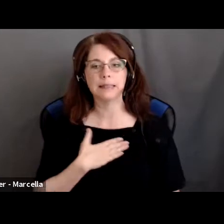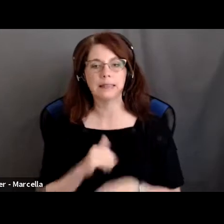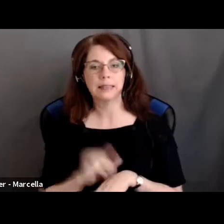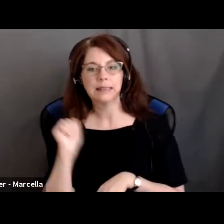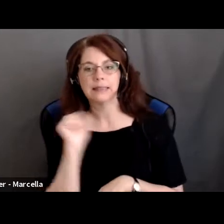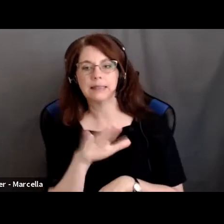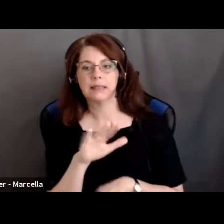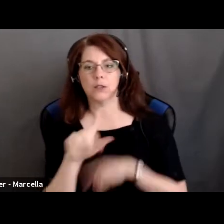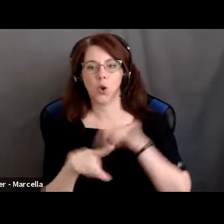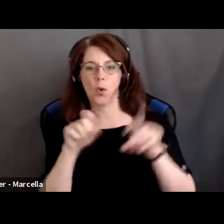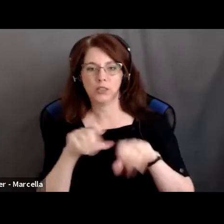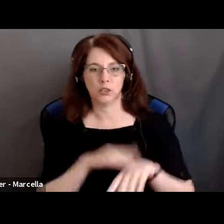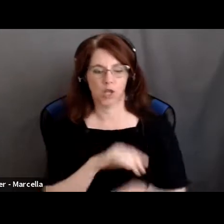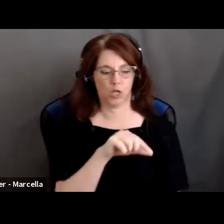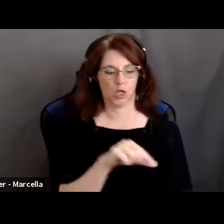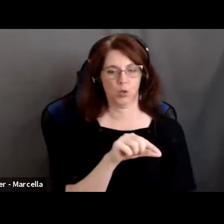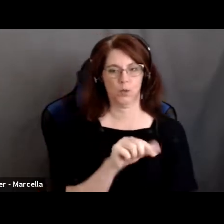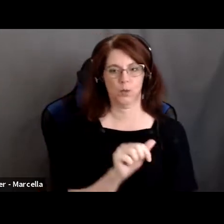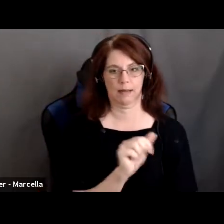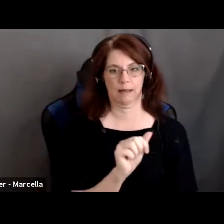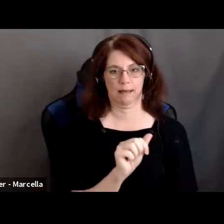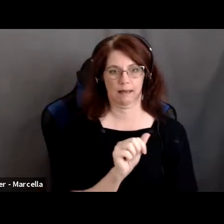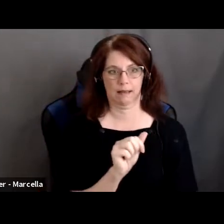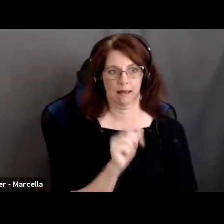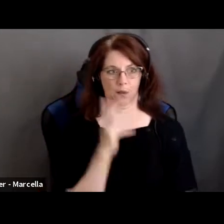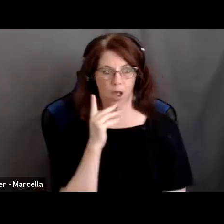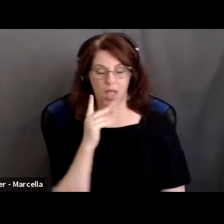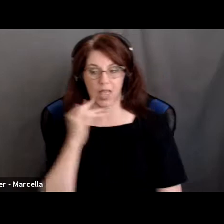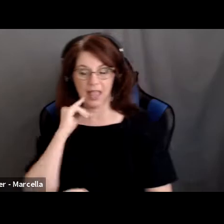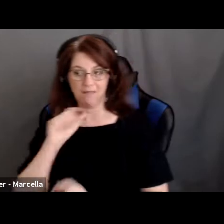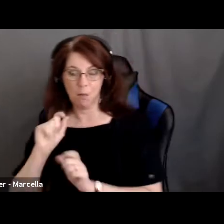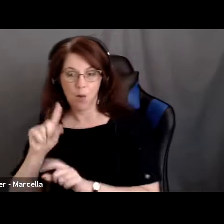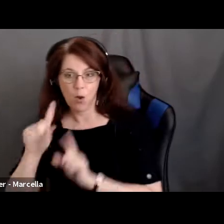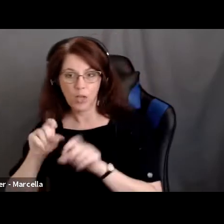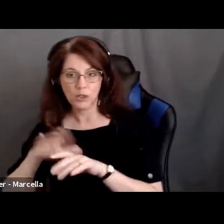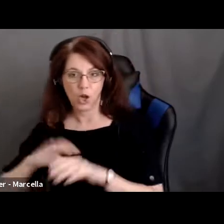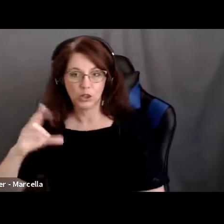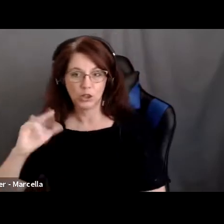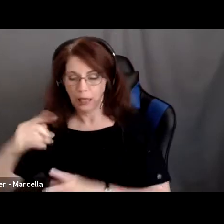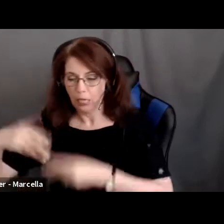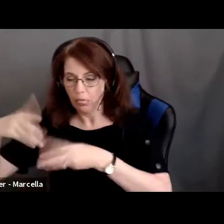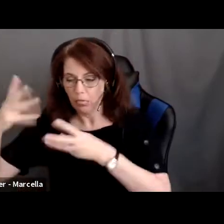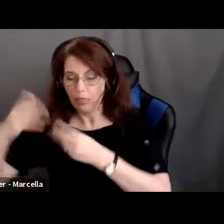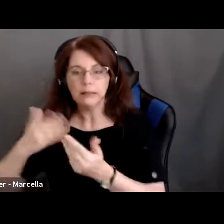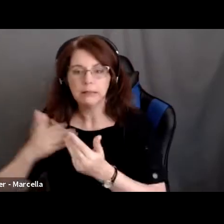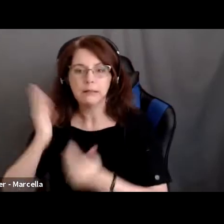your questions there in the Q&A as they get lost in the chat.